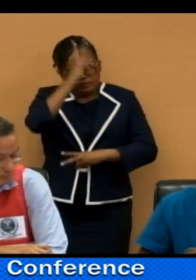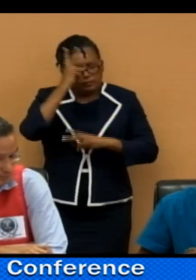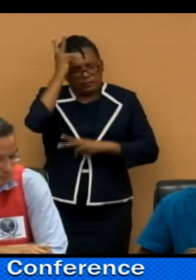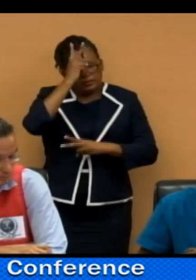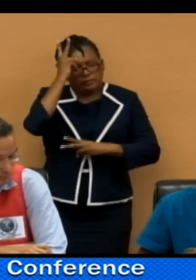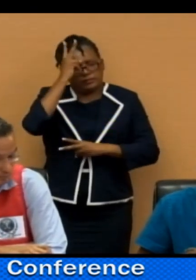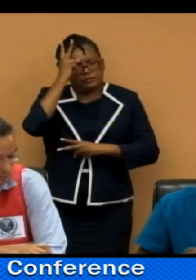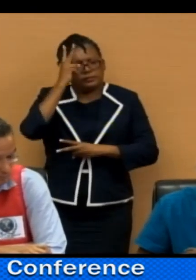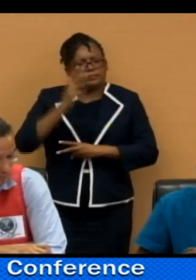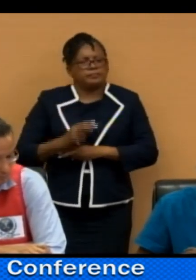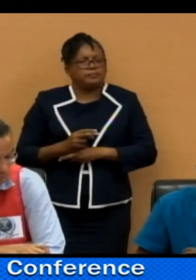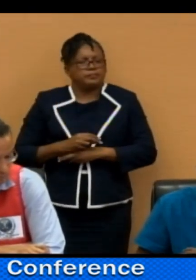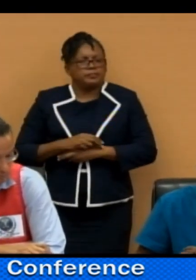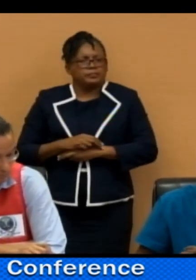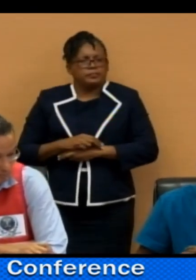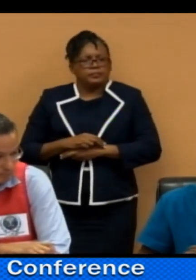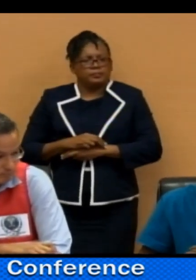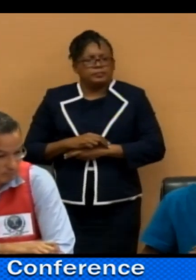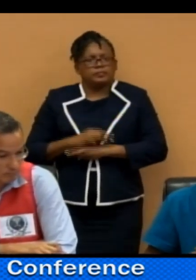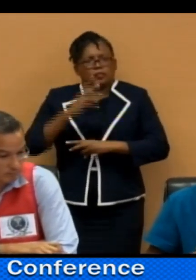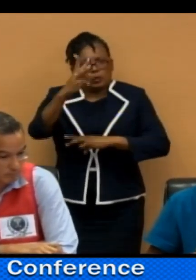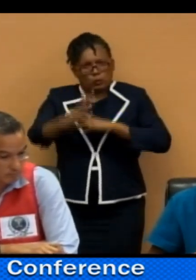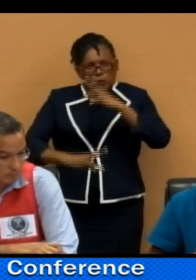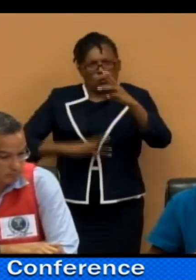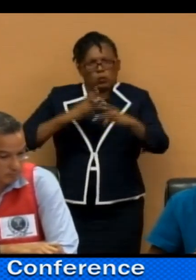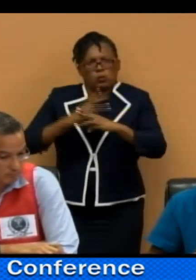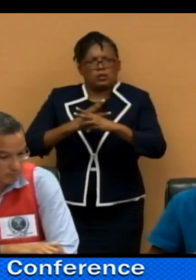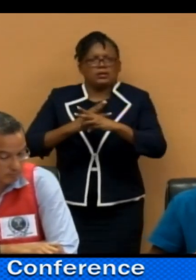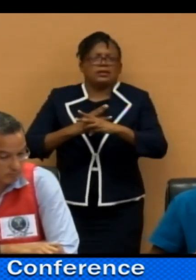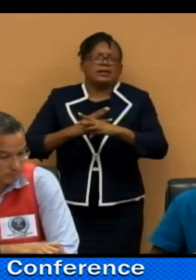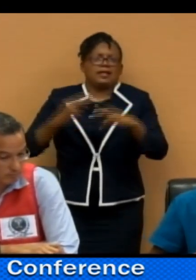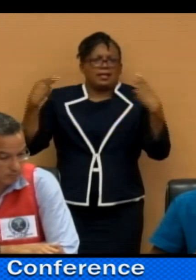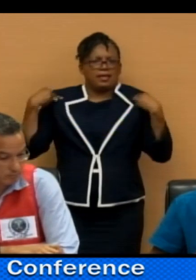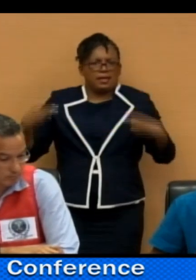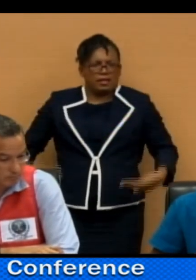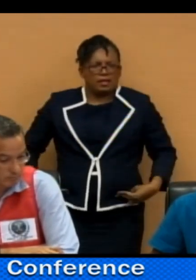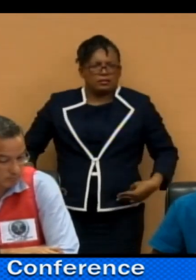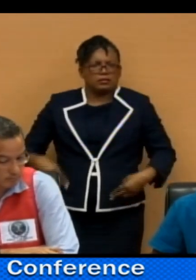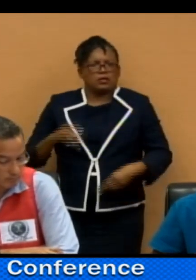Organization's report suggests and indicates that the